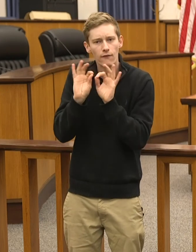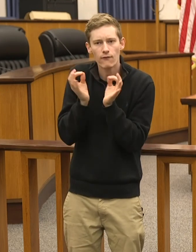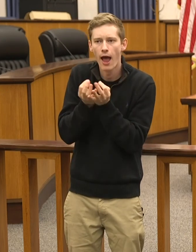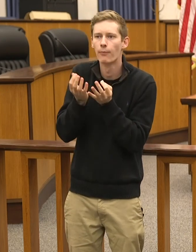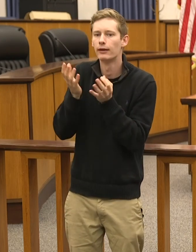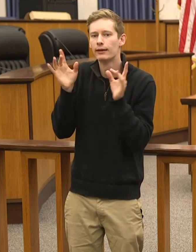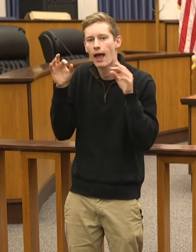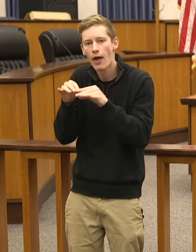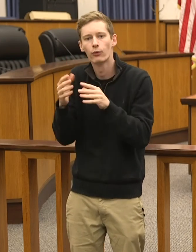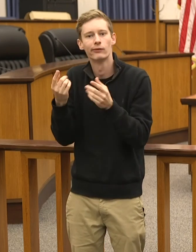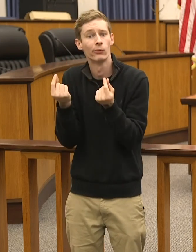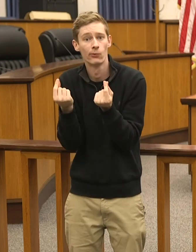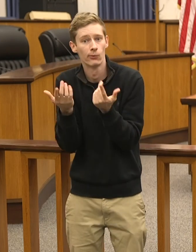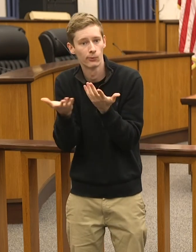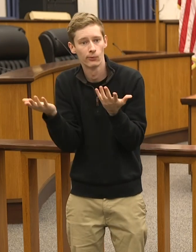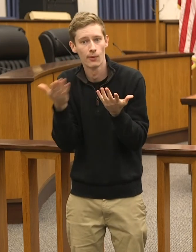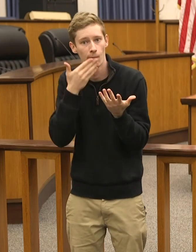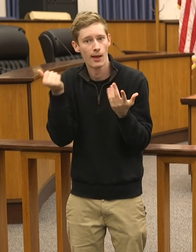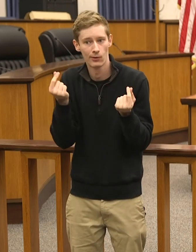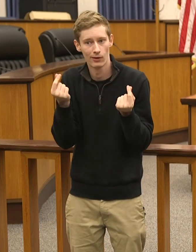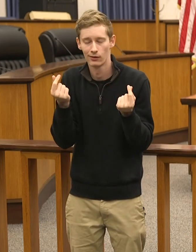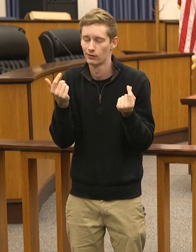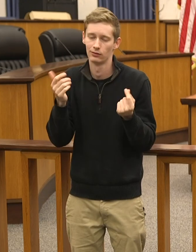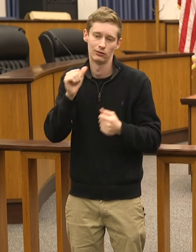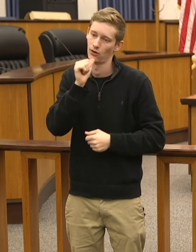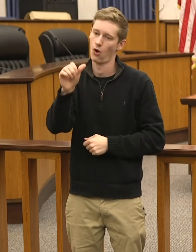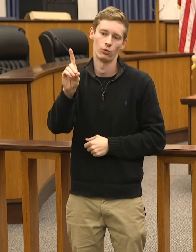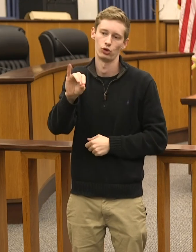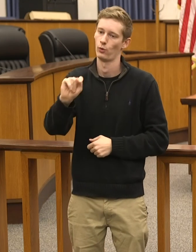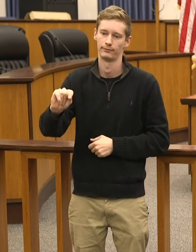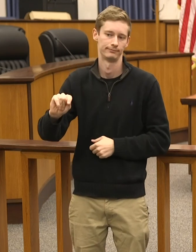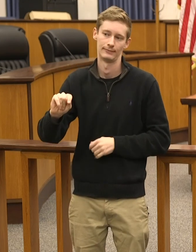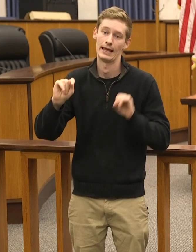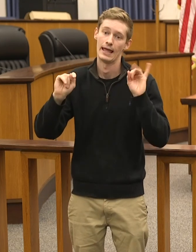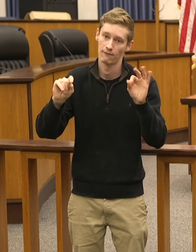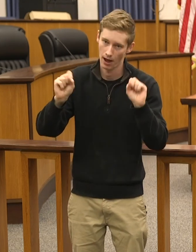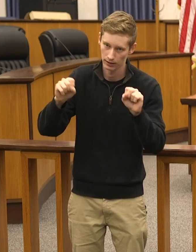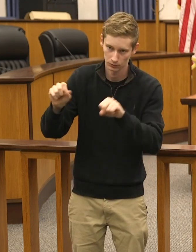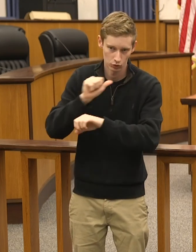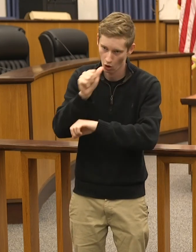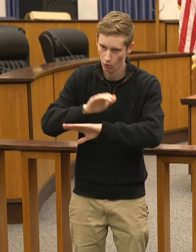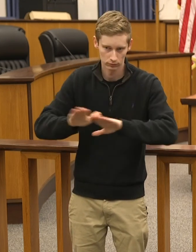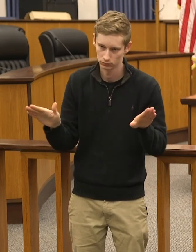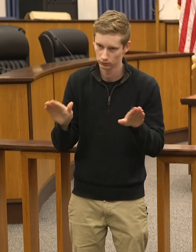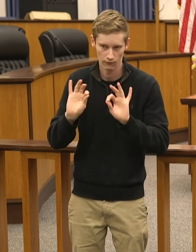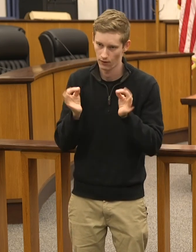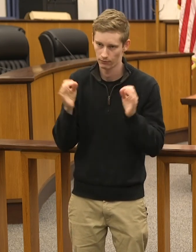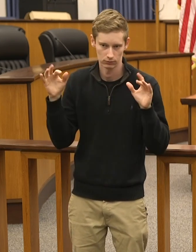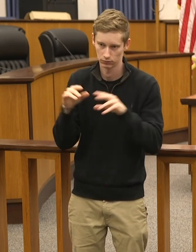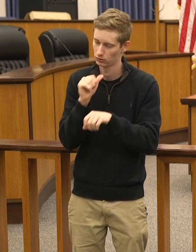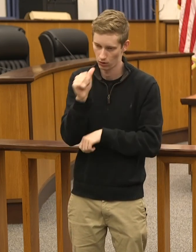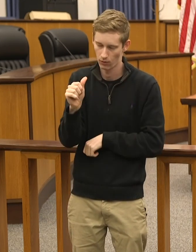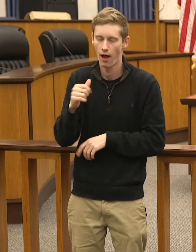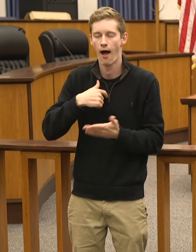the best and safest thing is to not do it, if at all possible. But I recognize that many families will want to continue